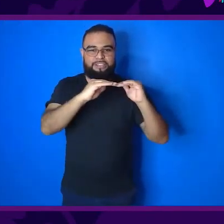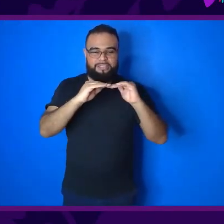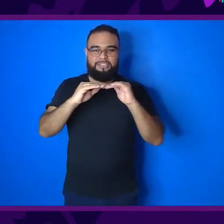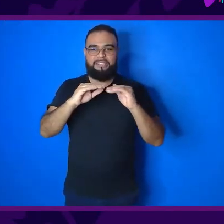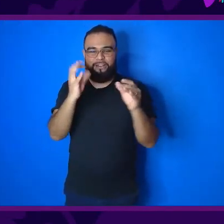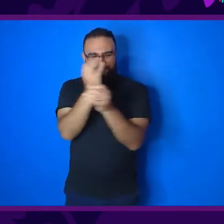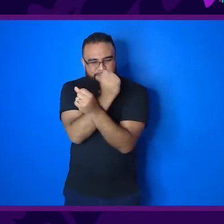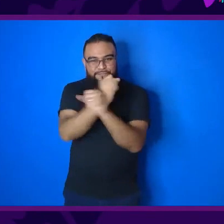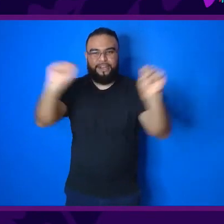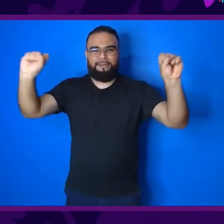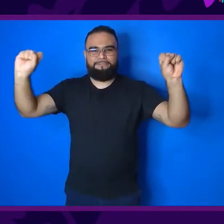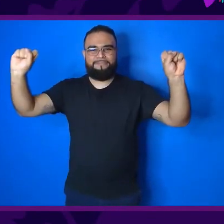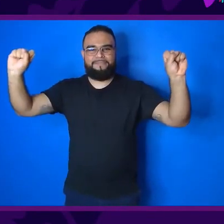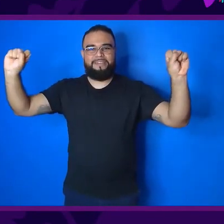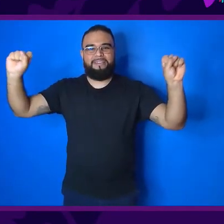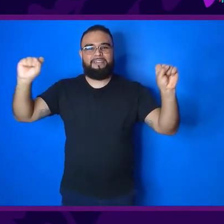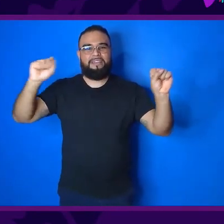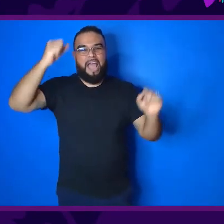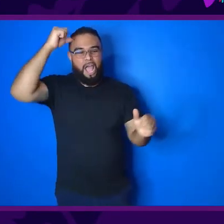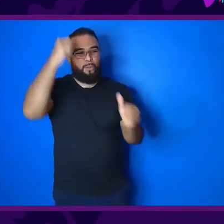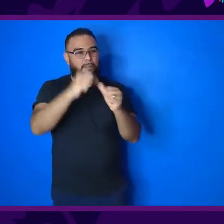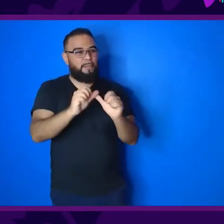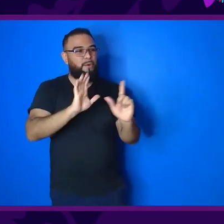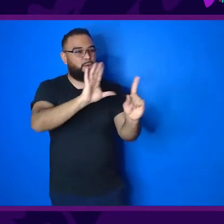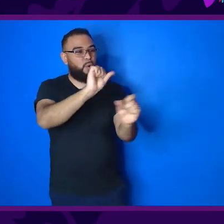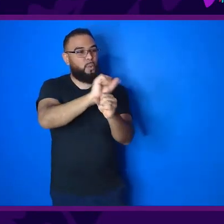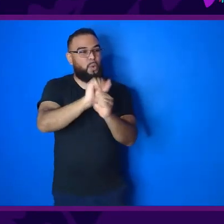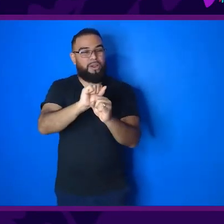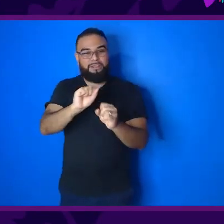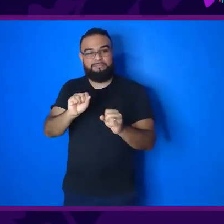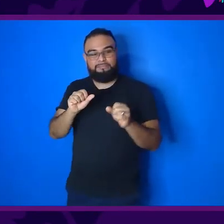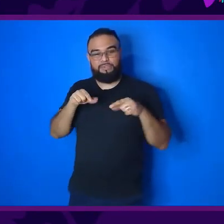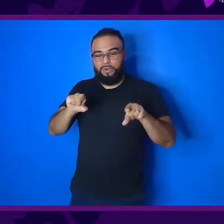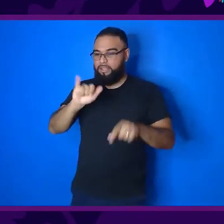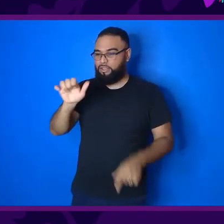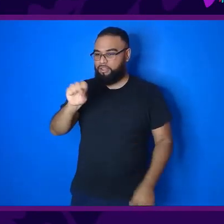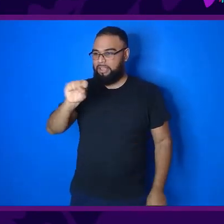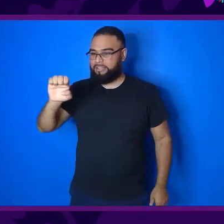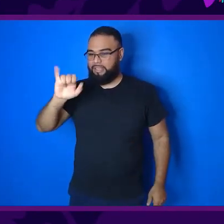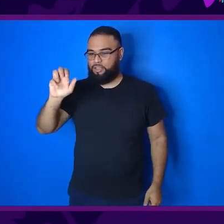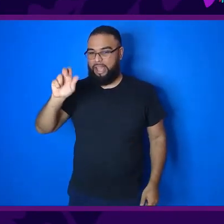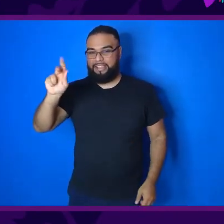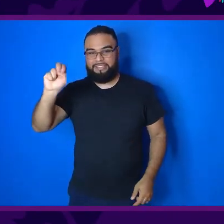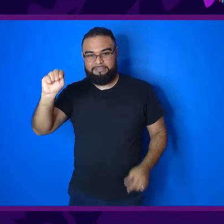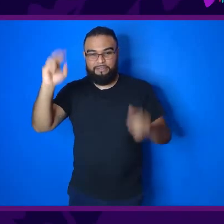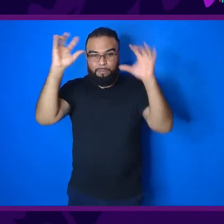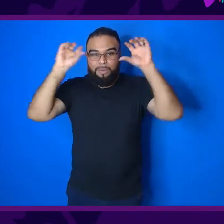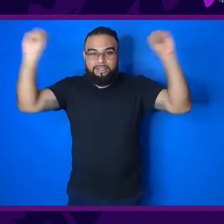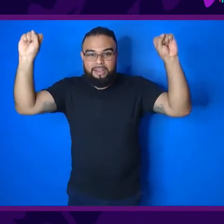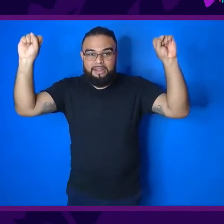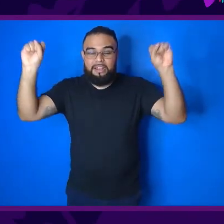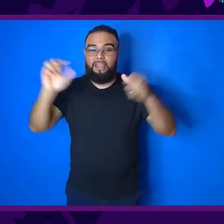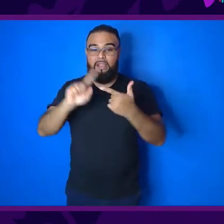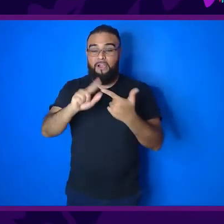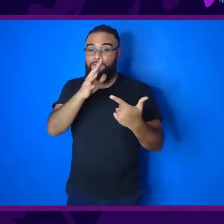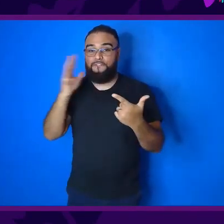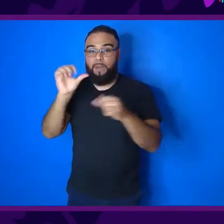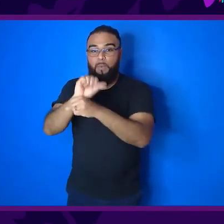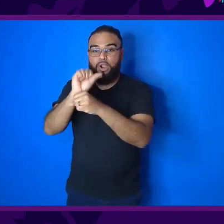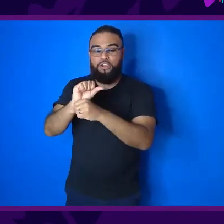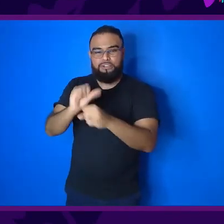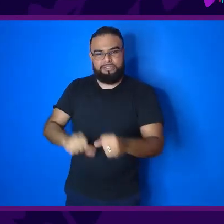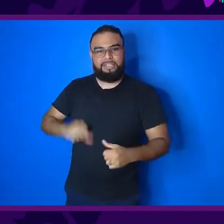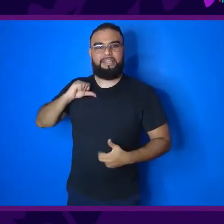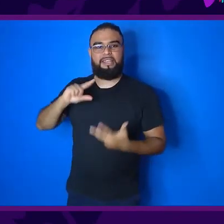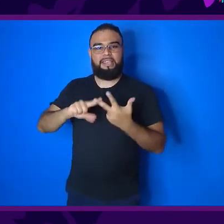your work for Jesse Jackson for president, for farm workers' dignity, for women's reproductive rights, for worker rights,